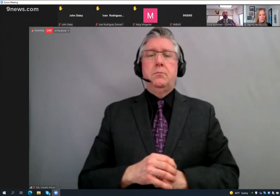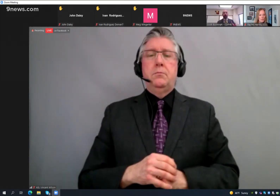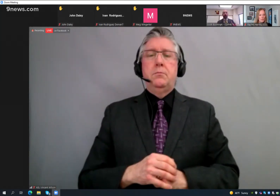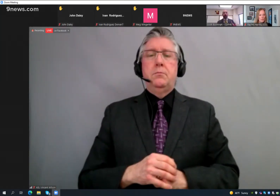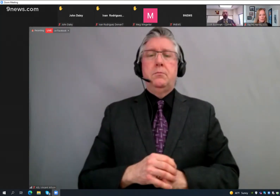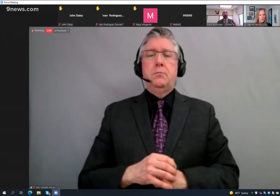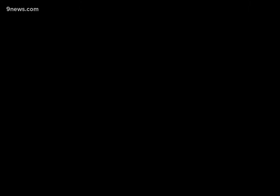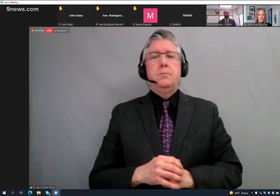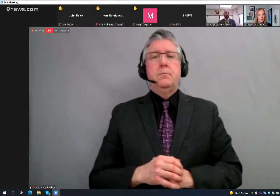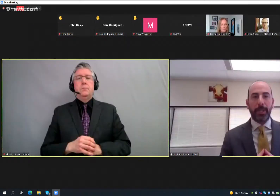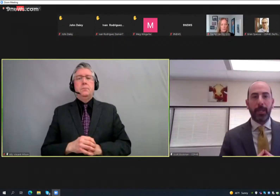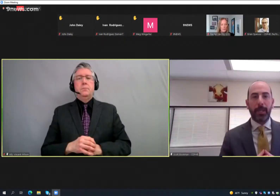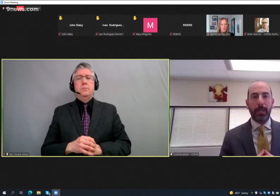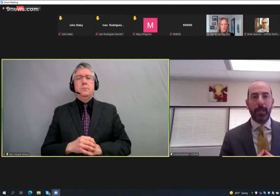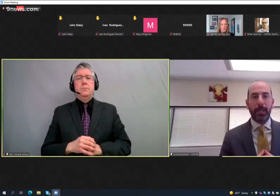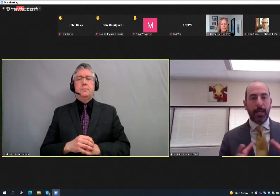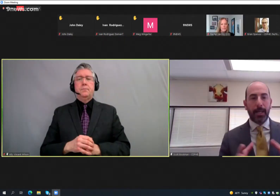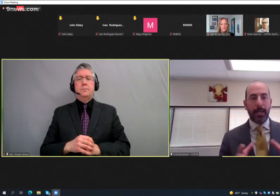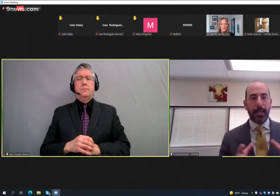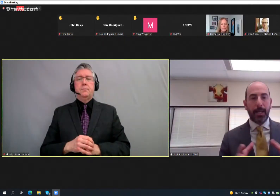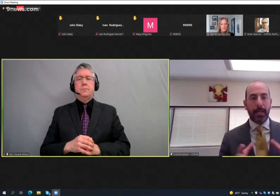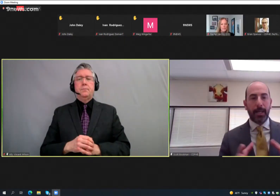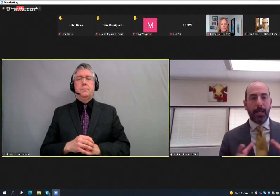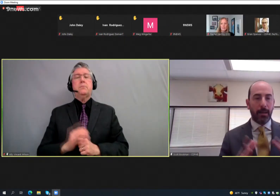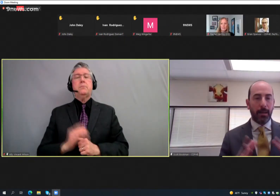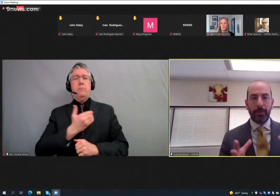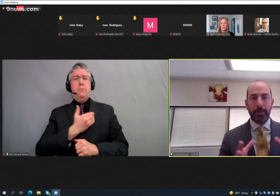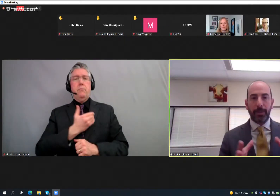We are going to be